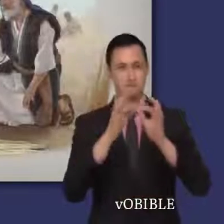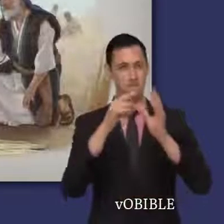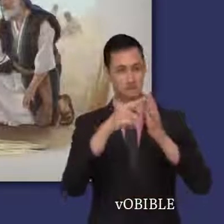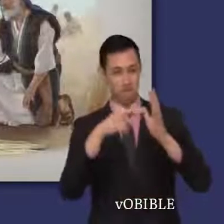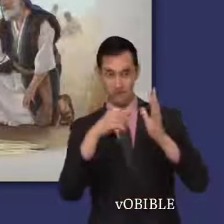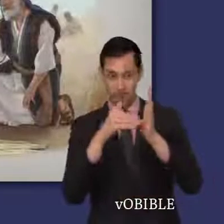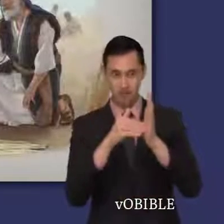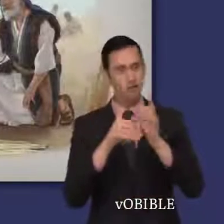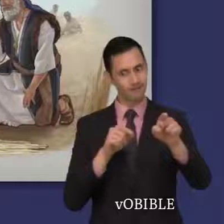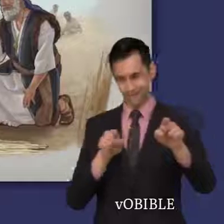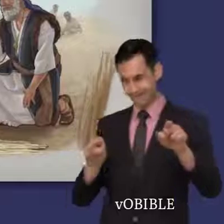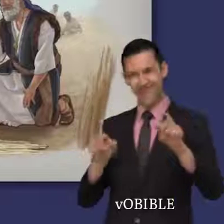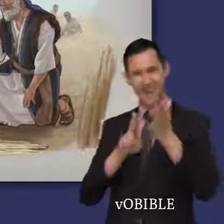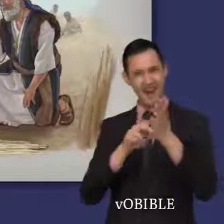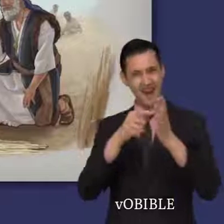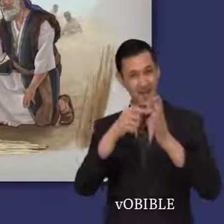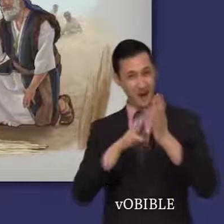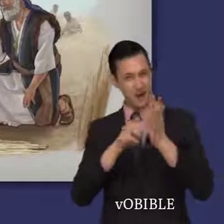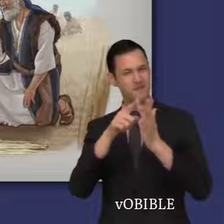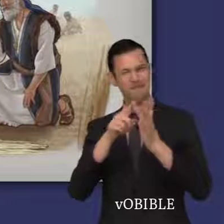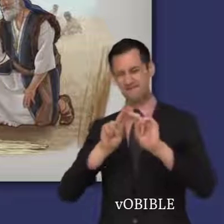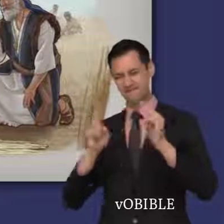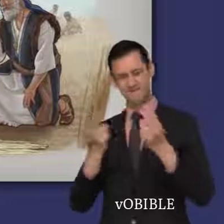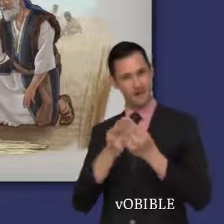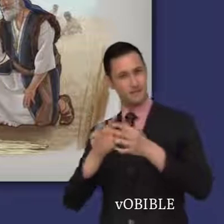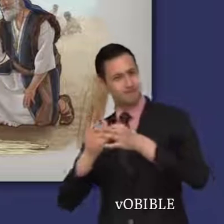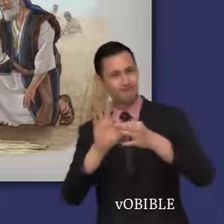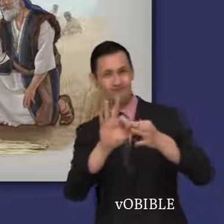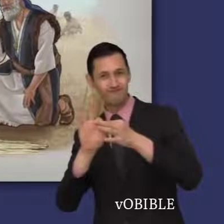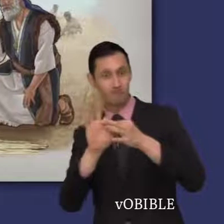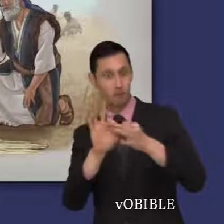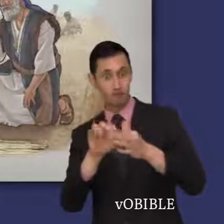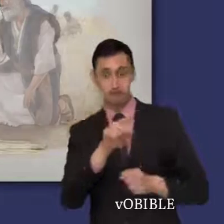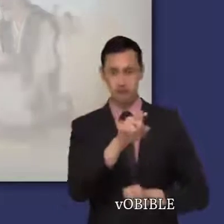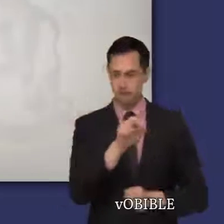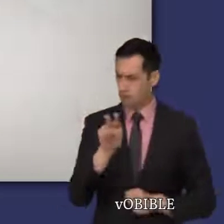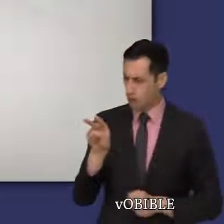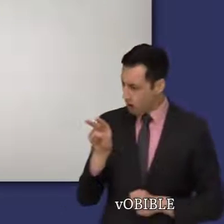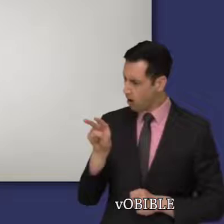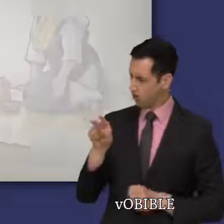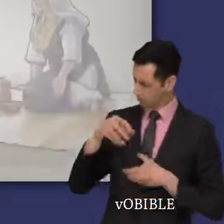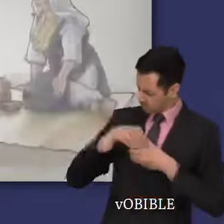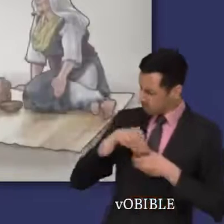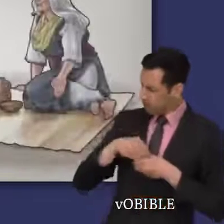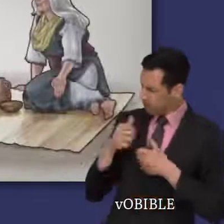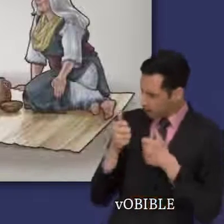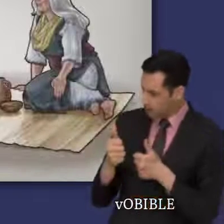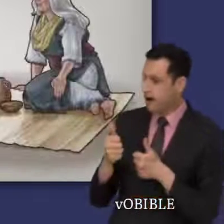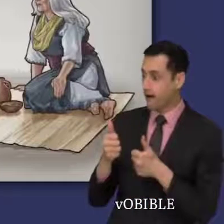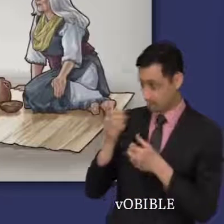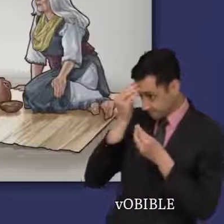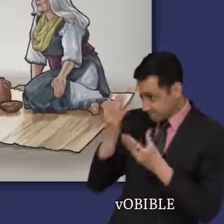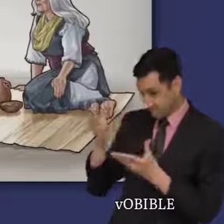Recognizing Ruth's fine qualities, Boaz tells her to continue gleaning in his fields. When Ruth later